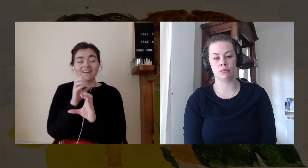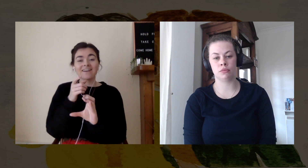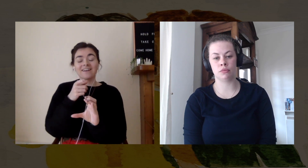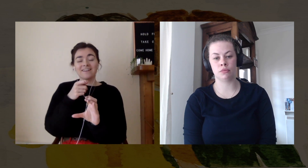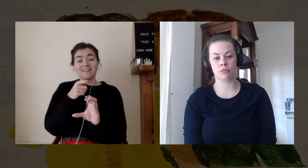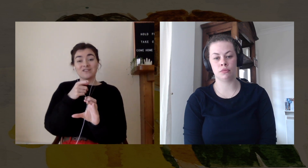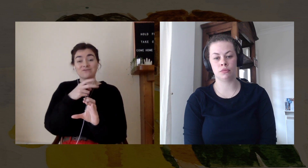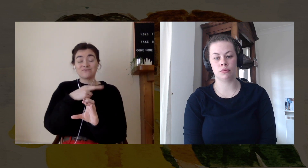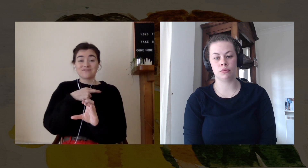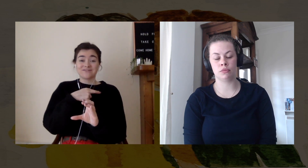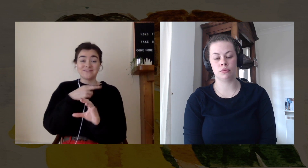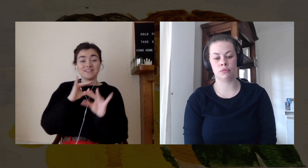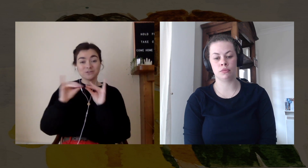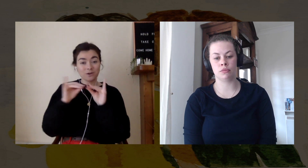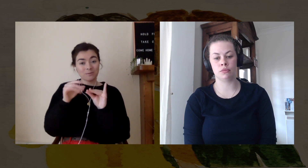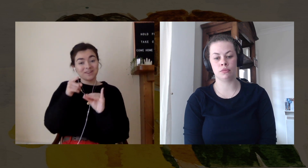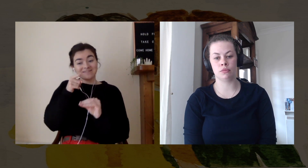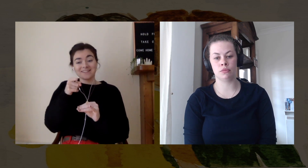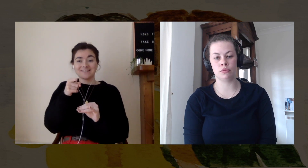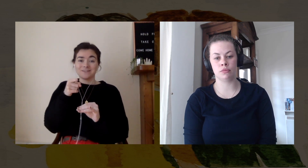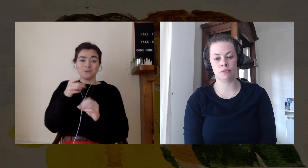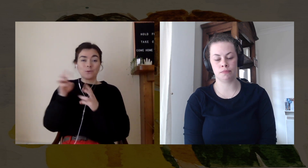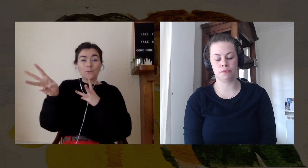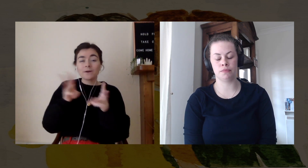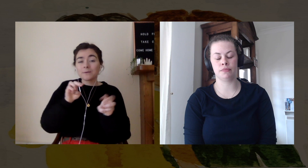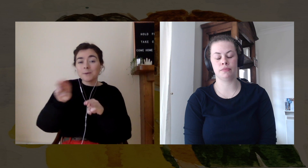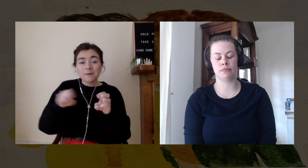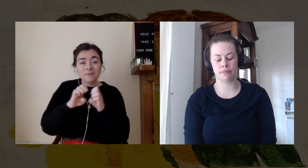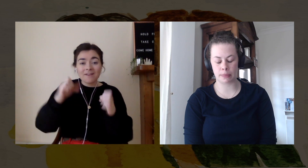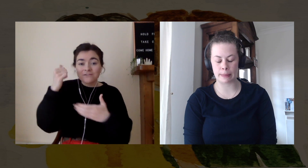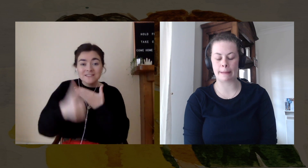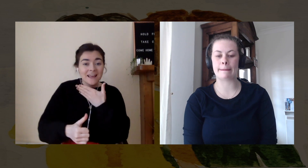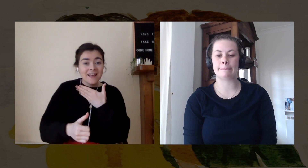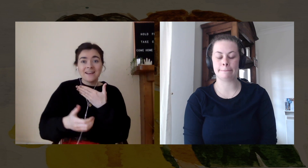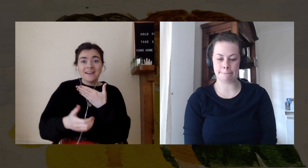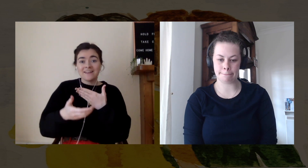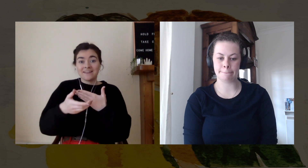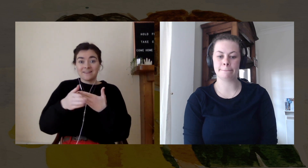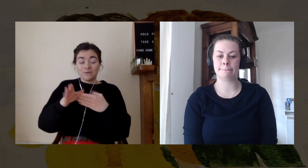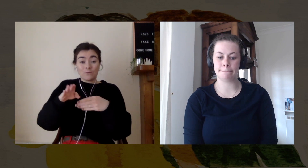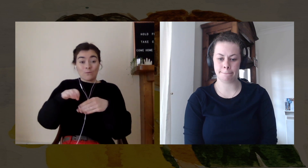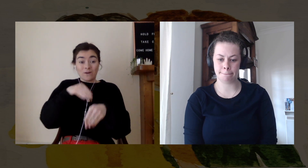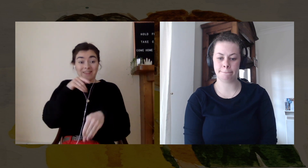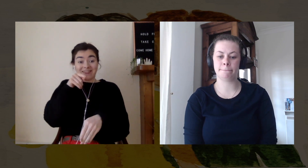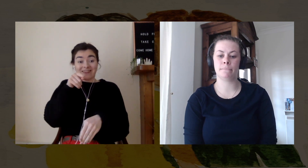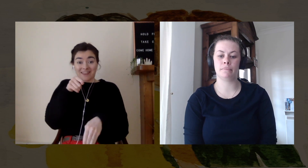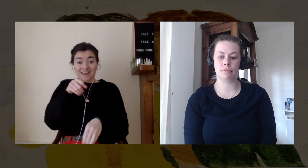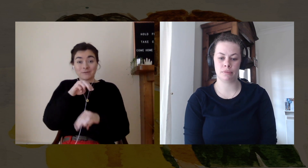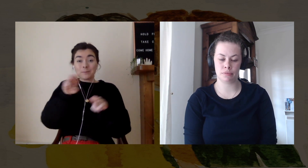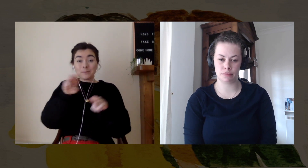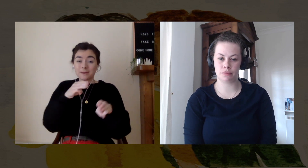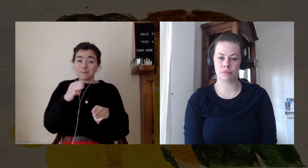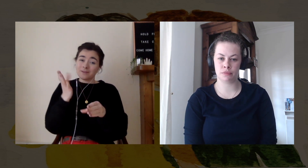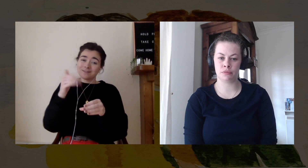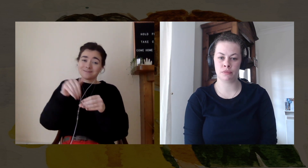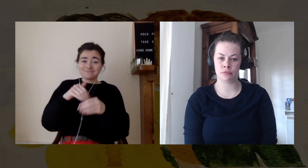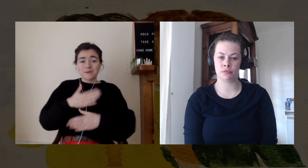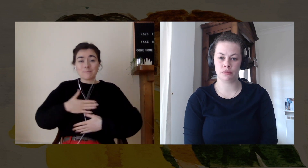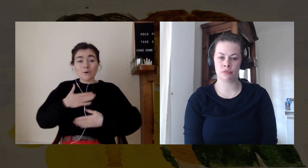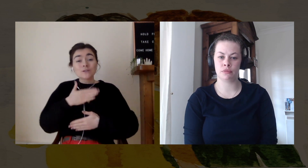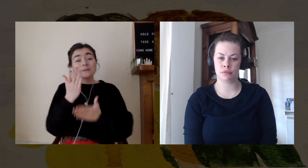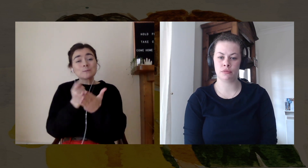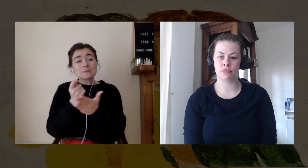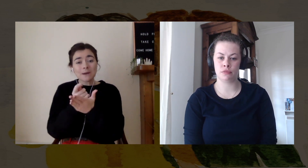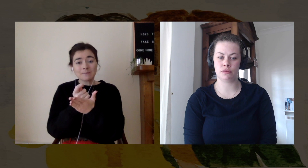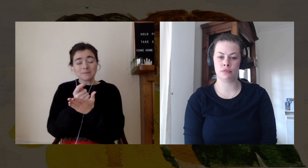sometimes you're going to find yourself in very difficult situations. Not just you as the interpreter, but it could be very difficult for someone. Like, there could be a lot of emotions. There could be all sorts